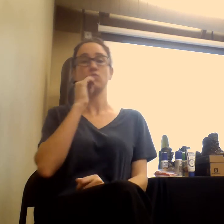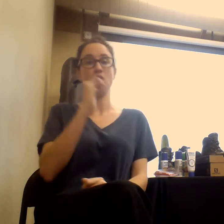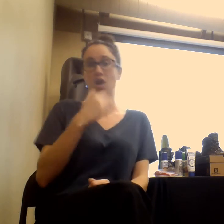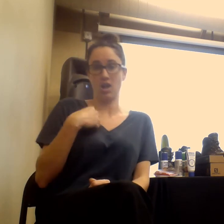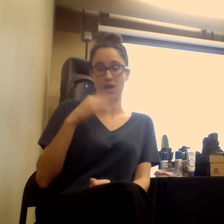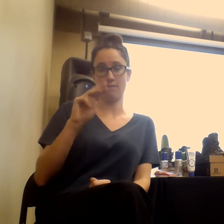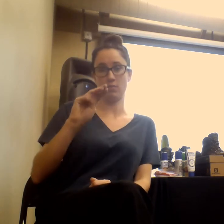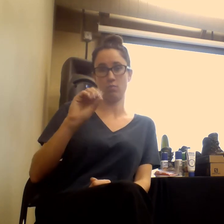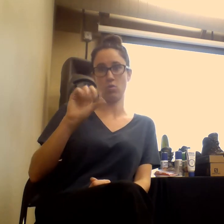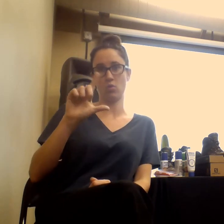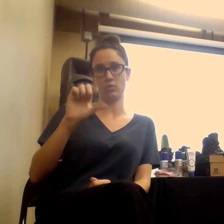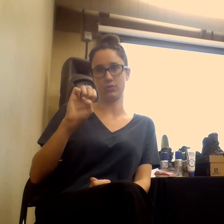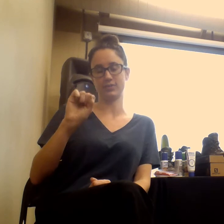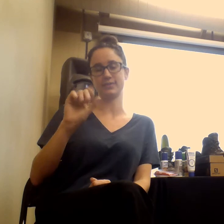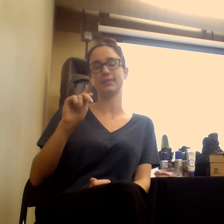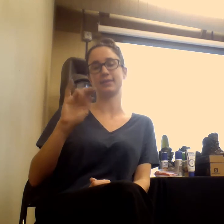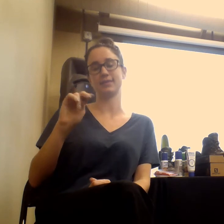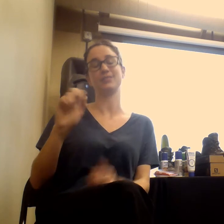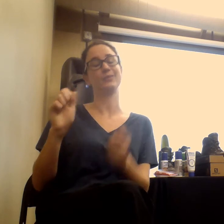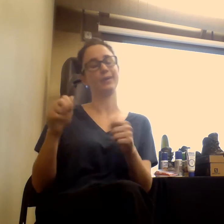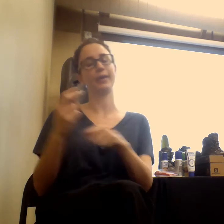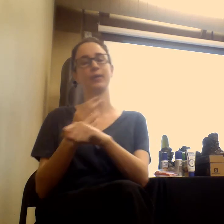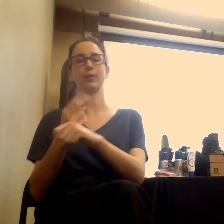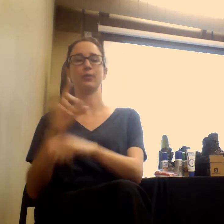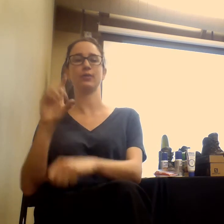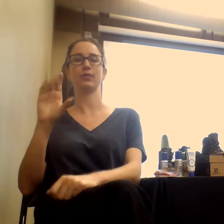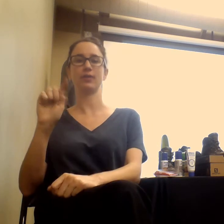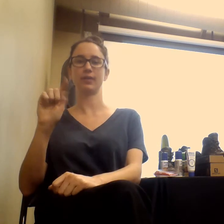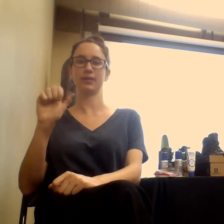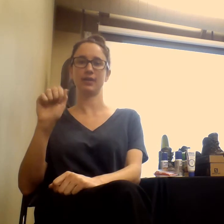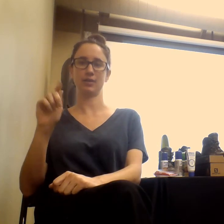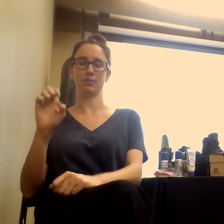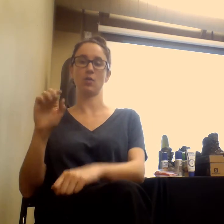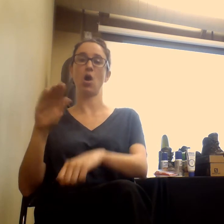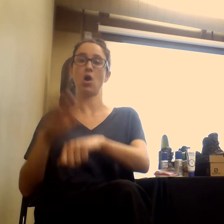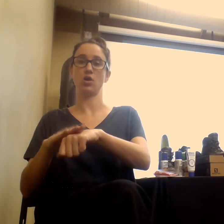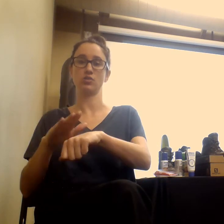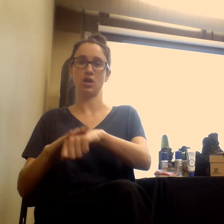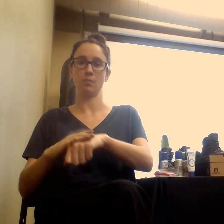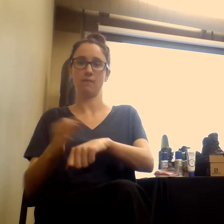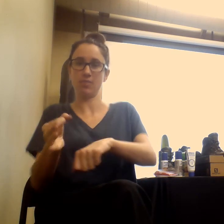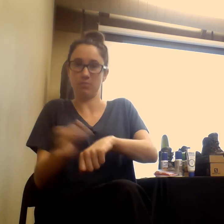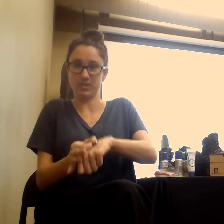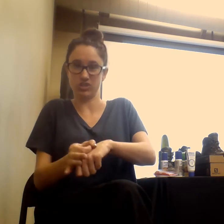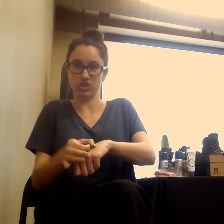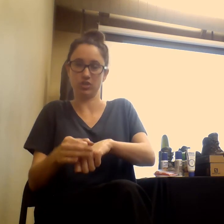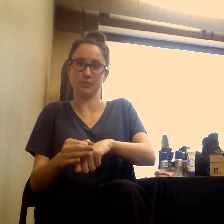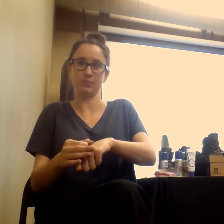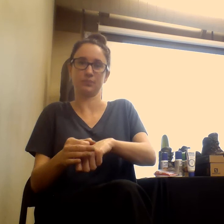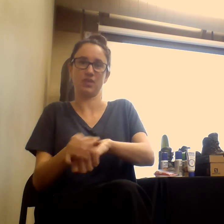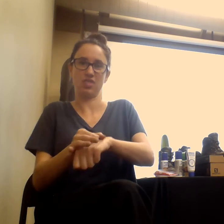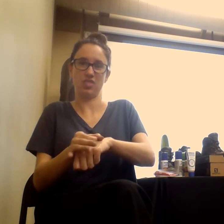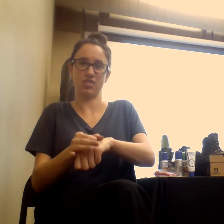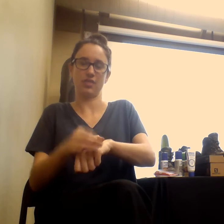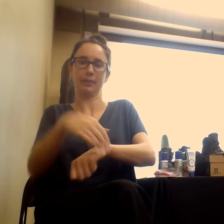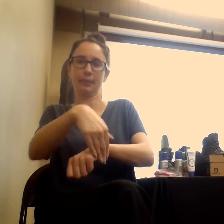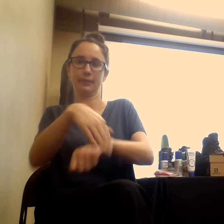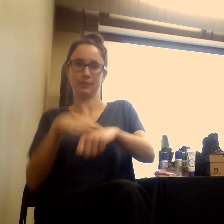blister. Yeah, tough. There's some other foot techniques, and there's some books out there that'll tell you how to